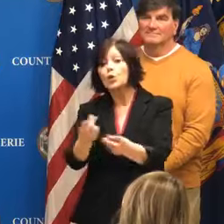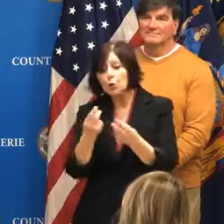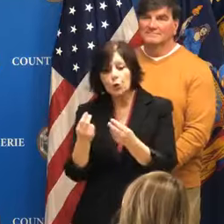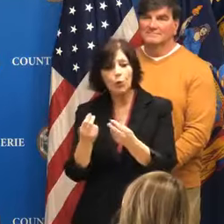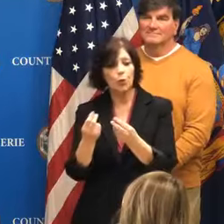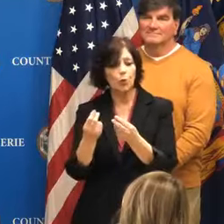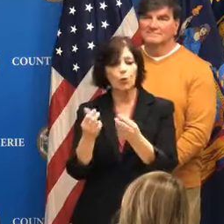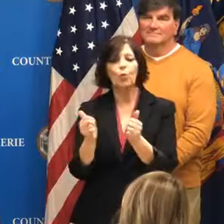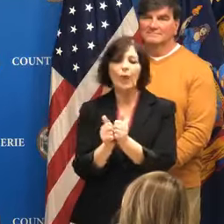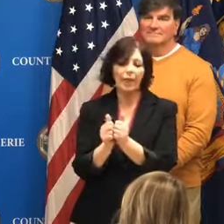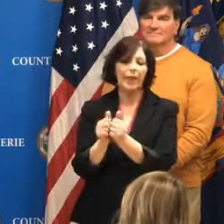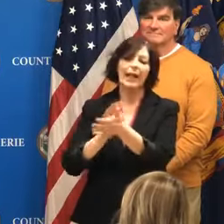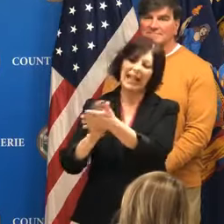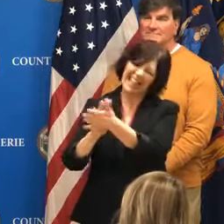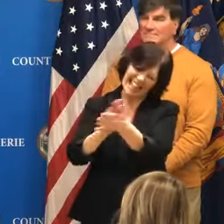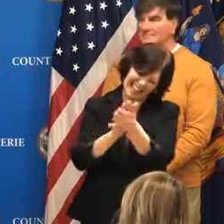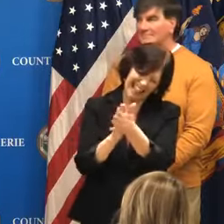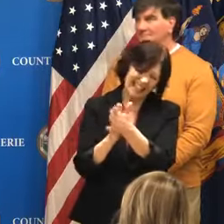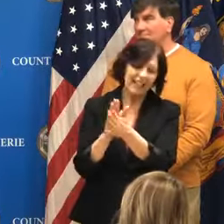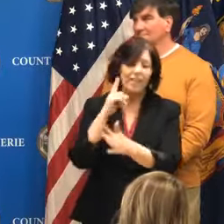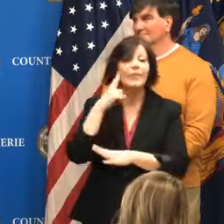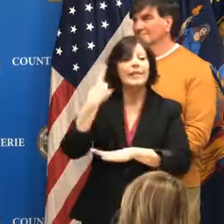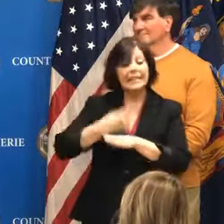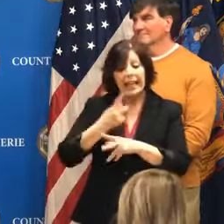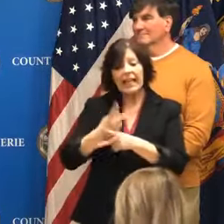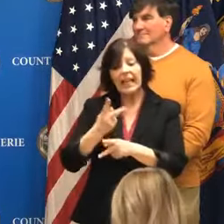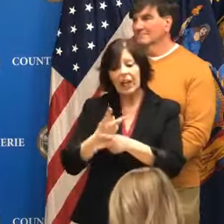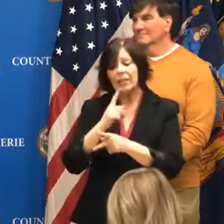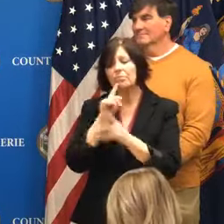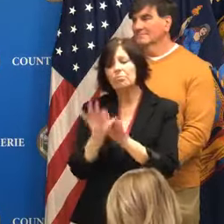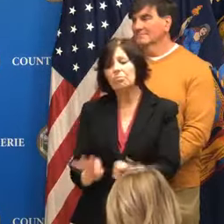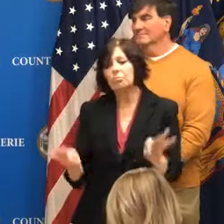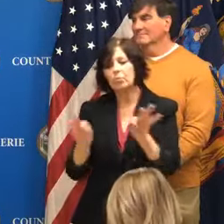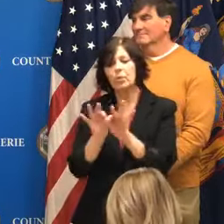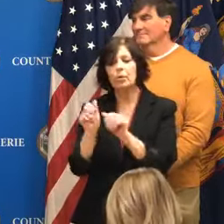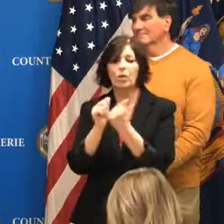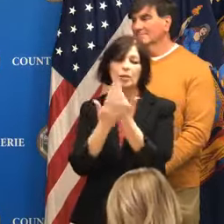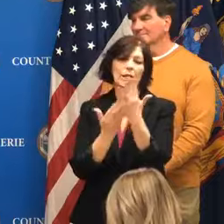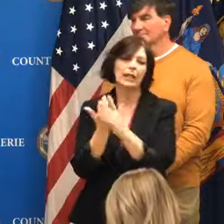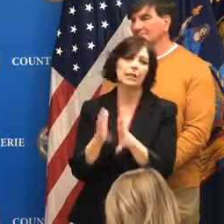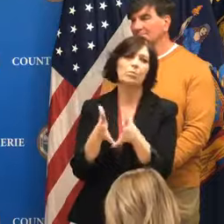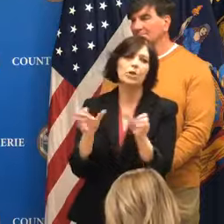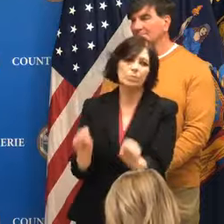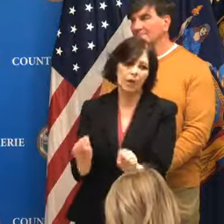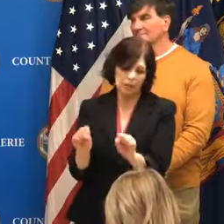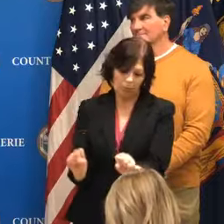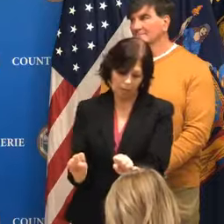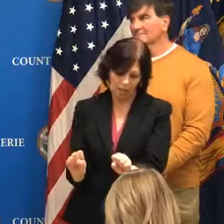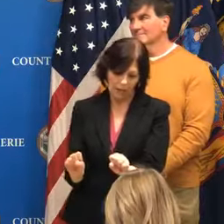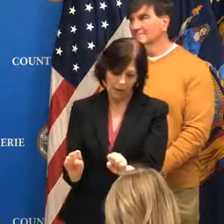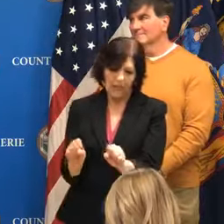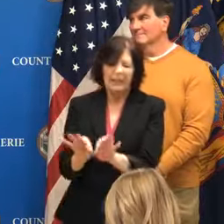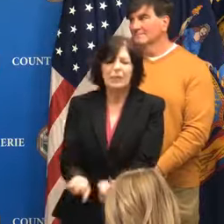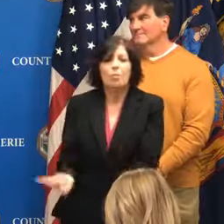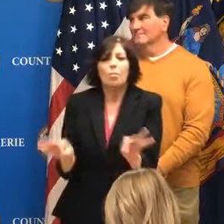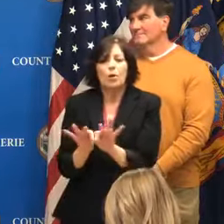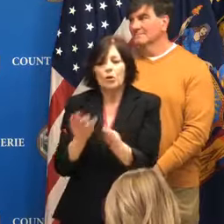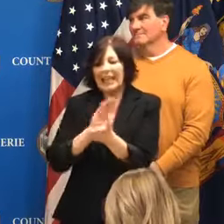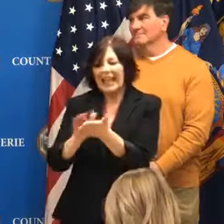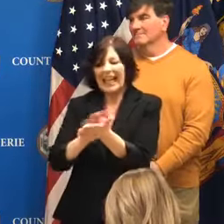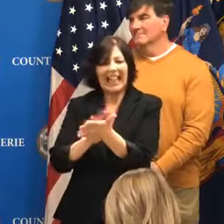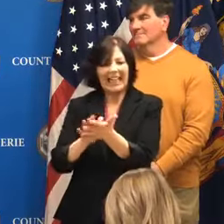of non-pharmaceutical interventions. So for daycares, it's really important to wash hands as much as they can. It's really important to clean